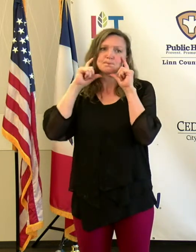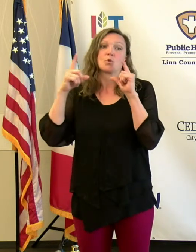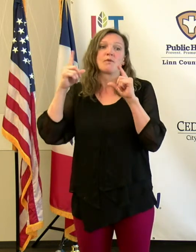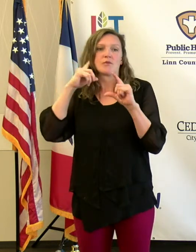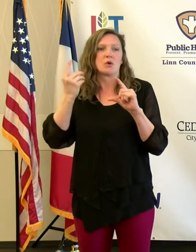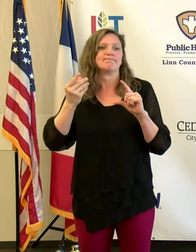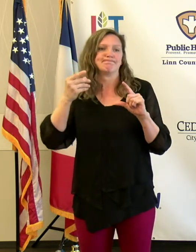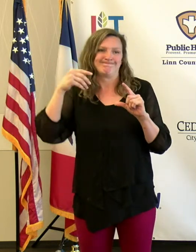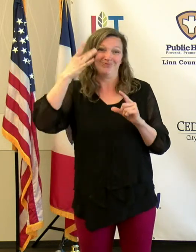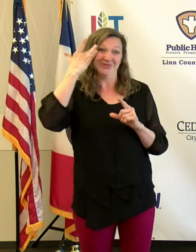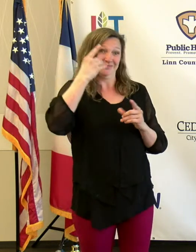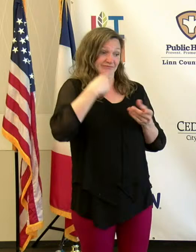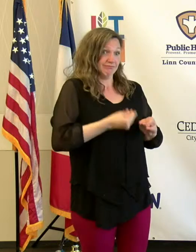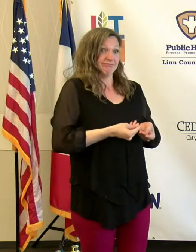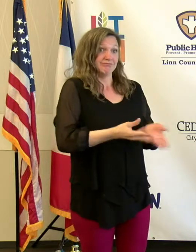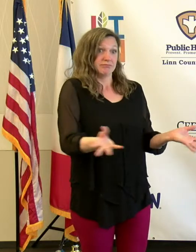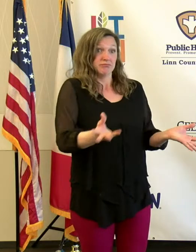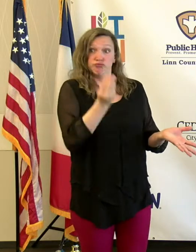idea.